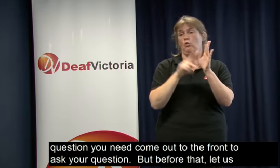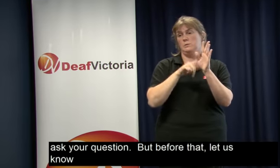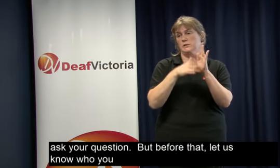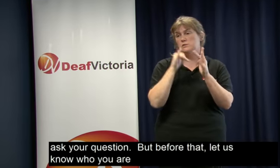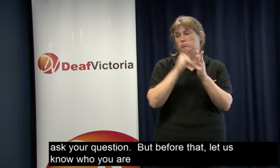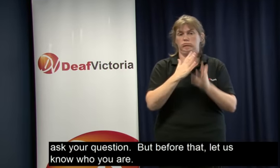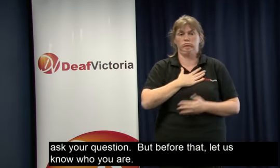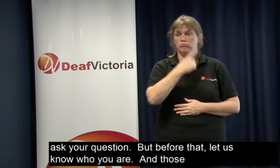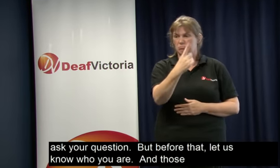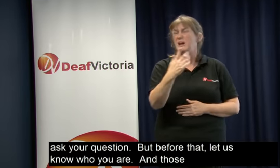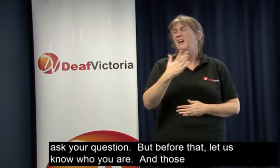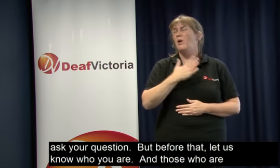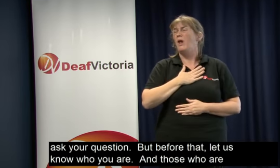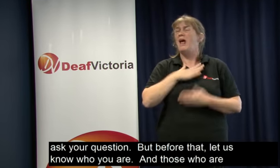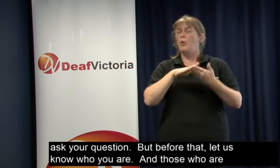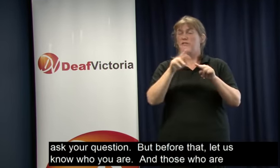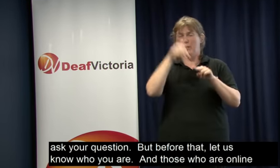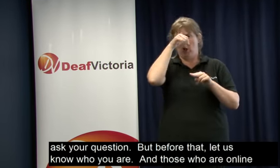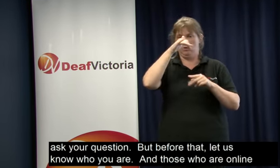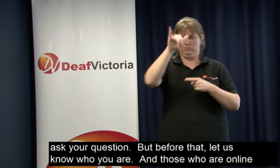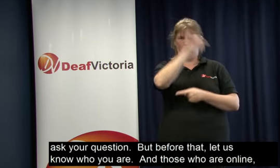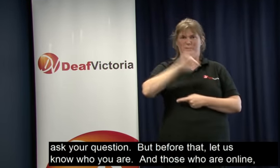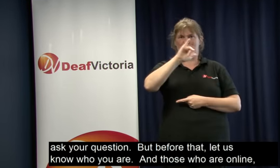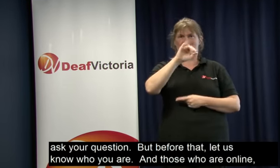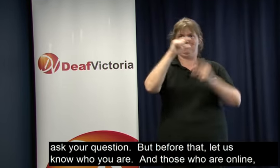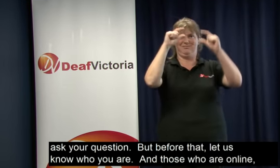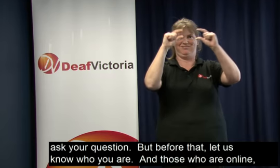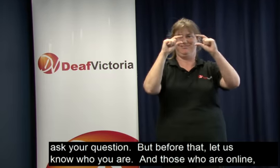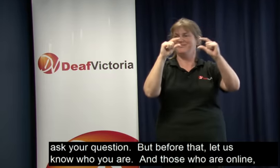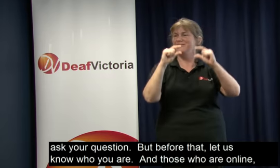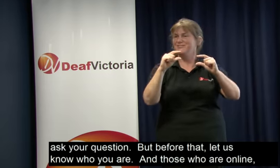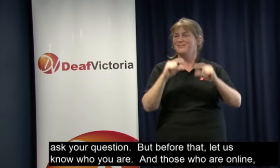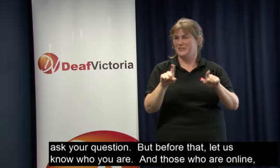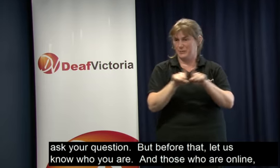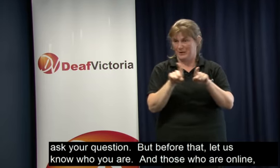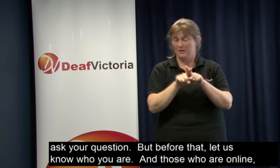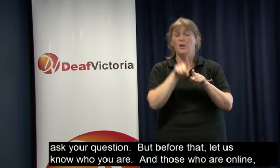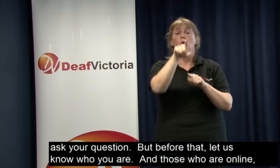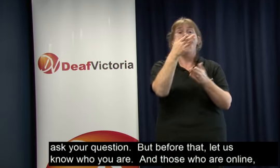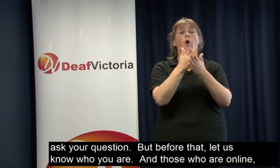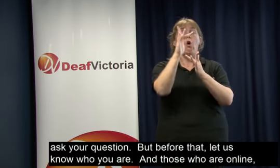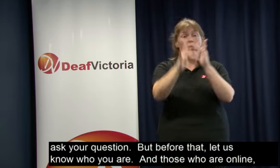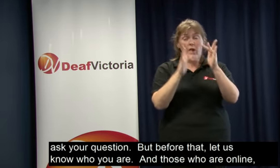put down your name or whether you'd like it to be anonymous, so that we know who's actually asking the